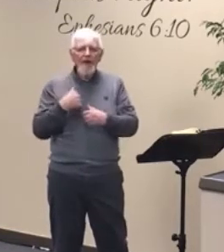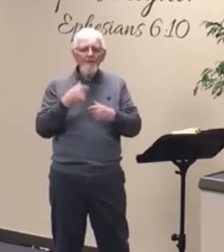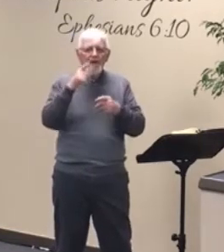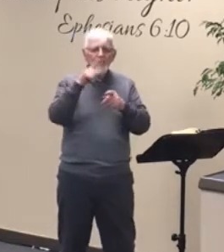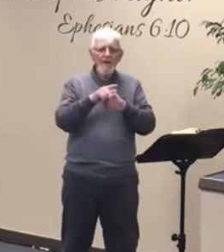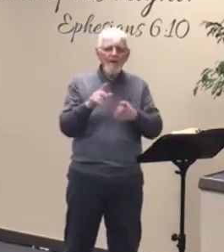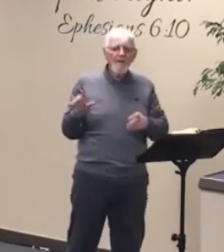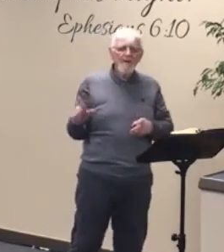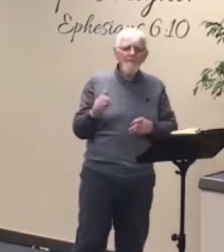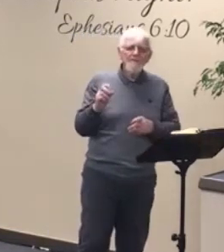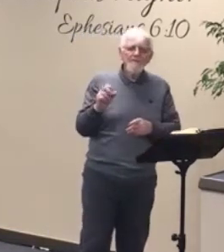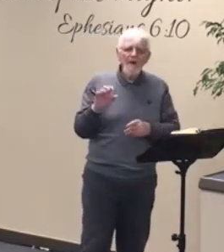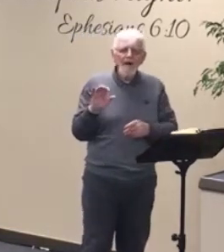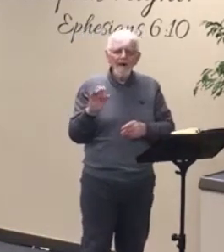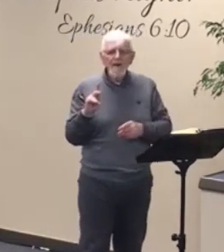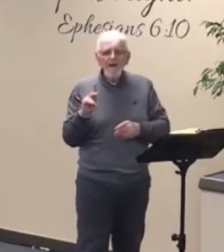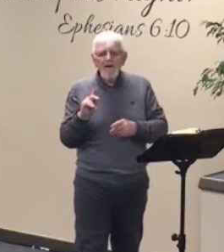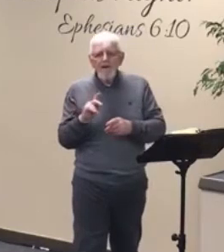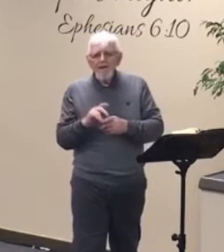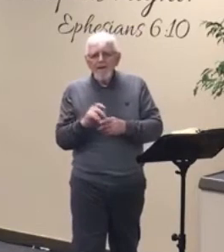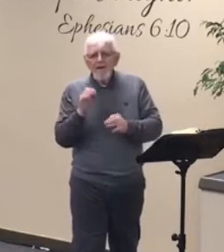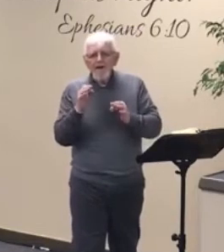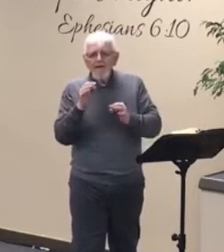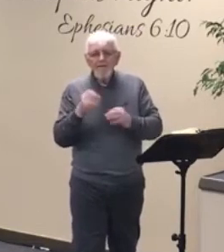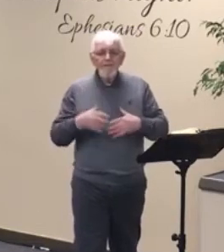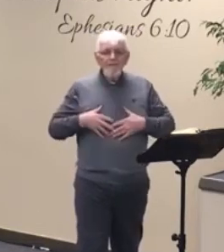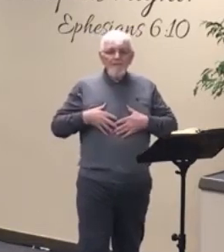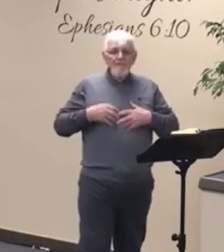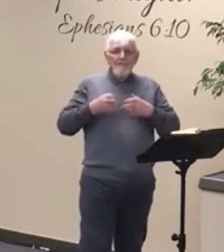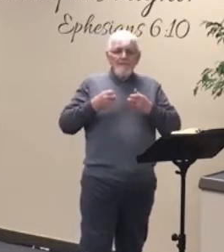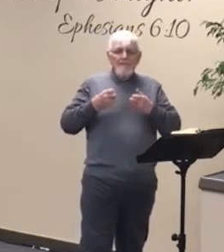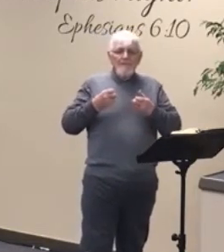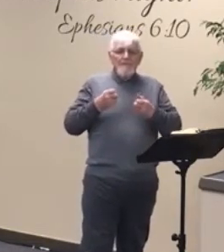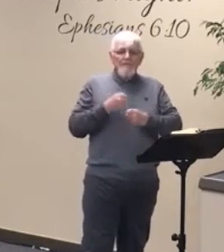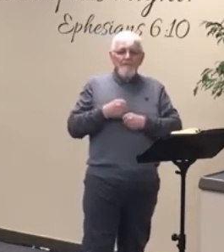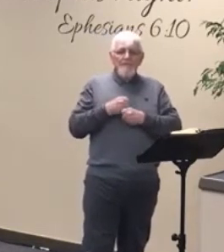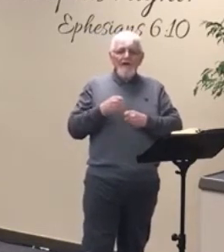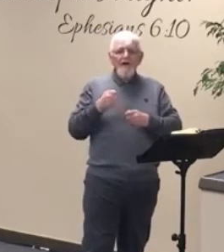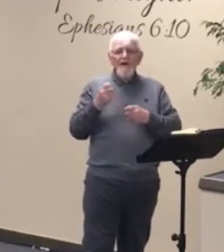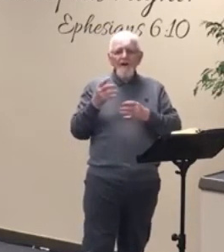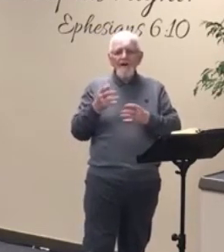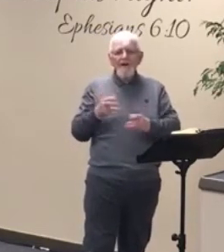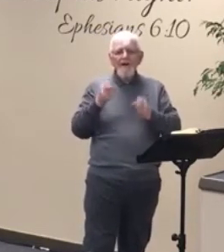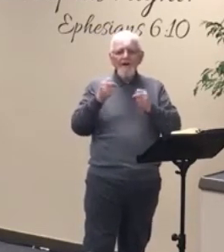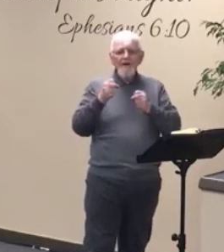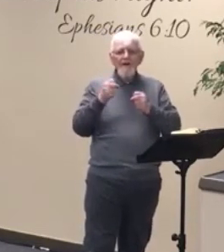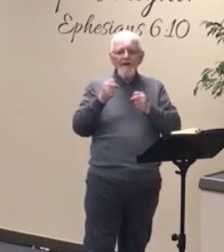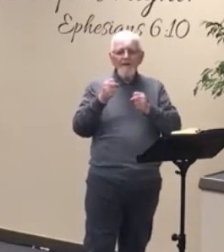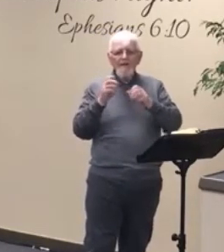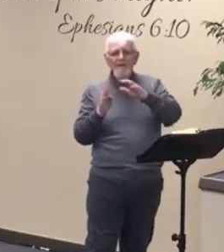back. And if they repent and they take the process of humility,